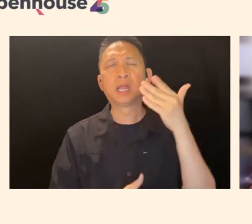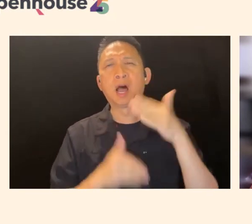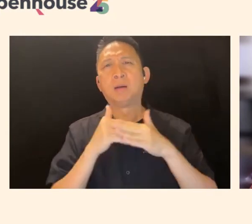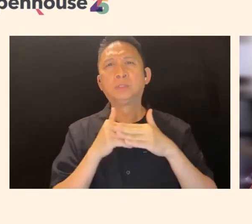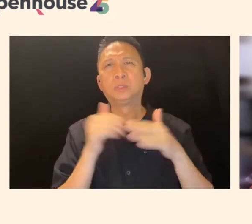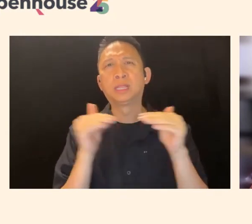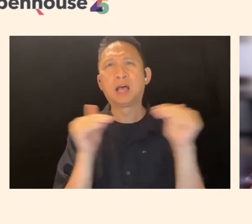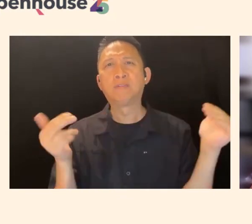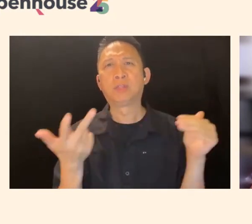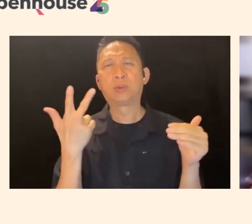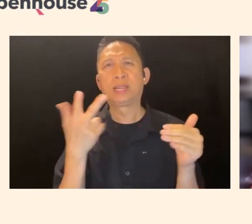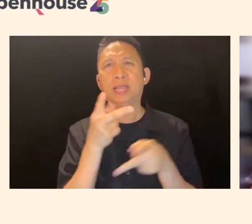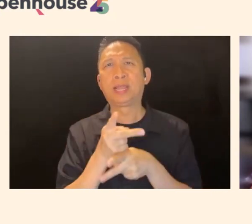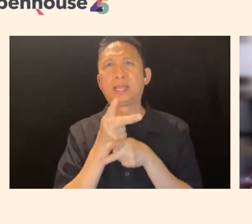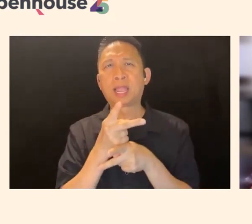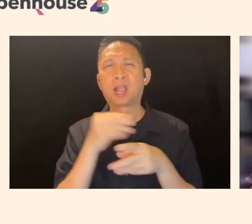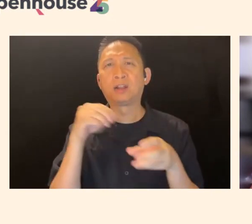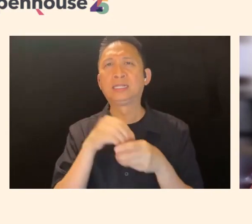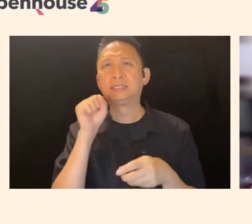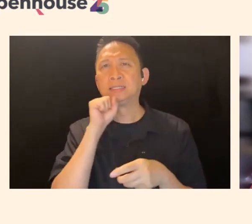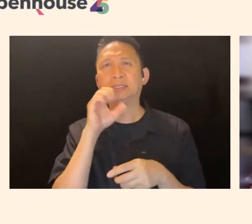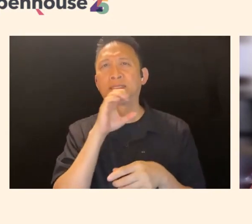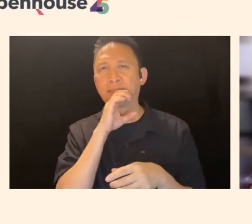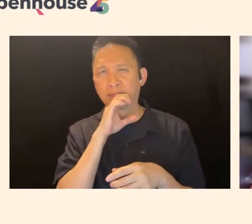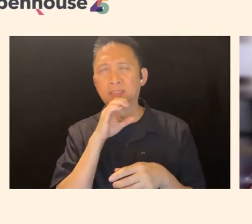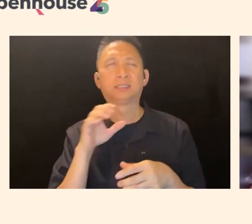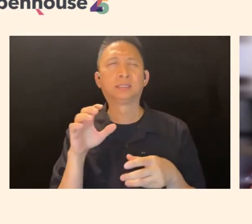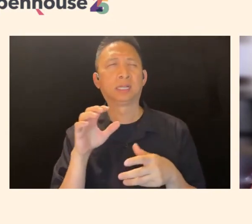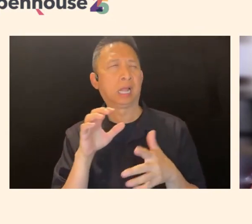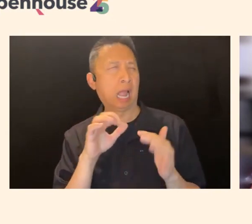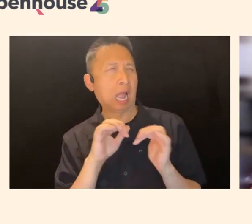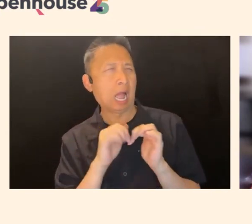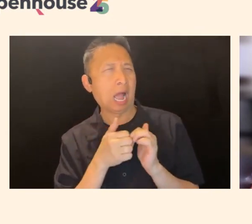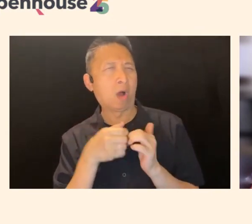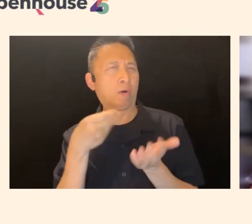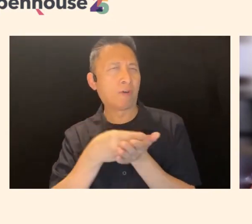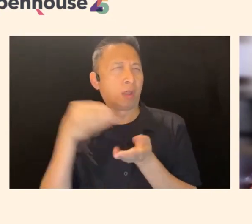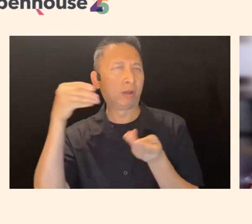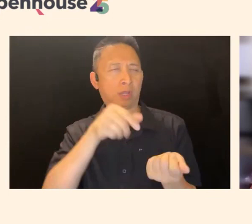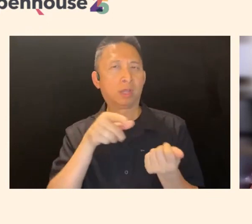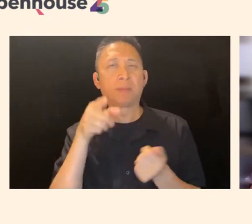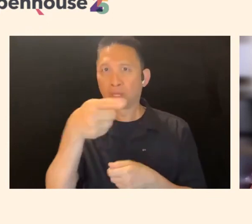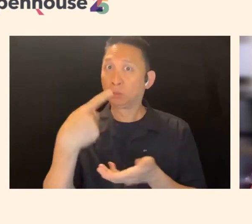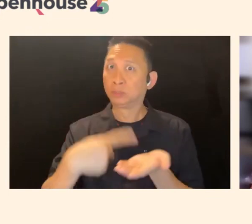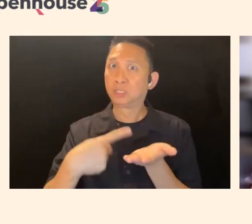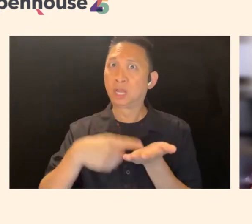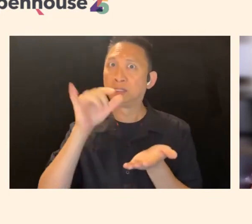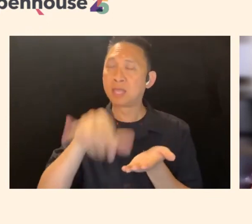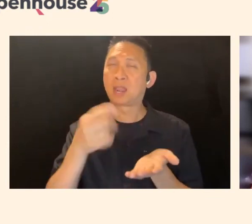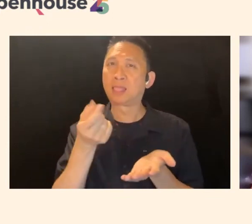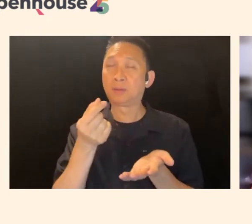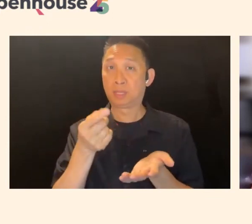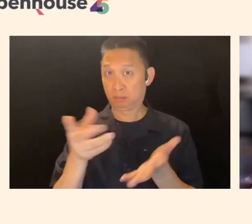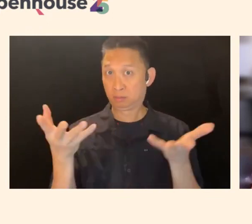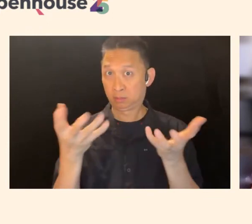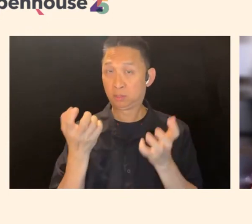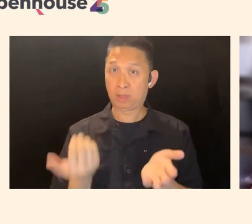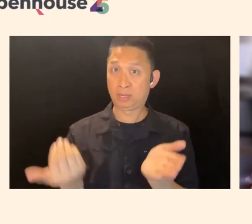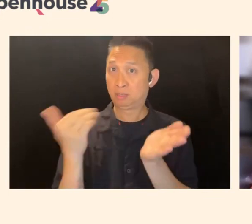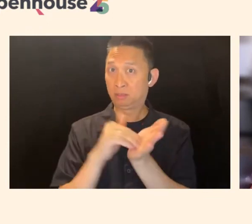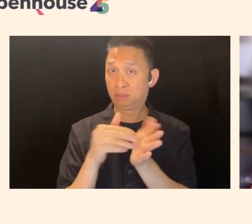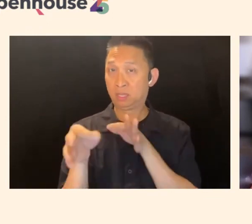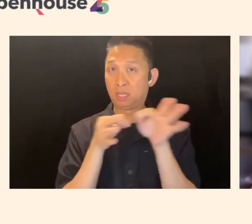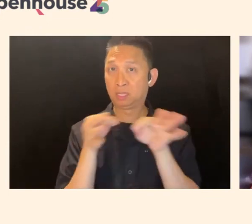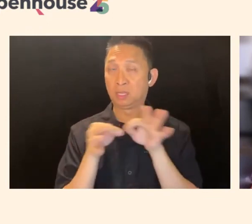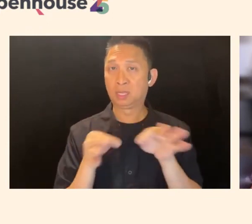How is that care funded? And I know you touched a little bit about the care up to level 3, but if you want to just redefine what